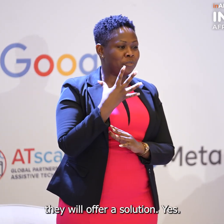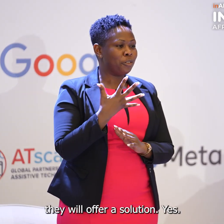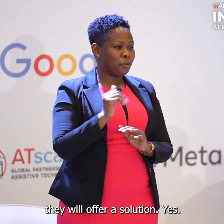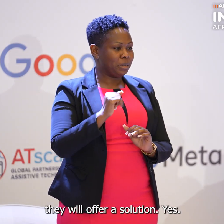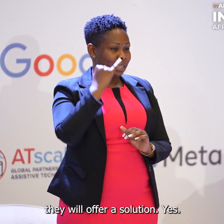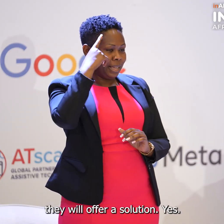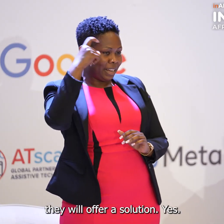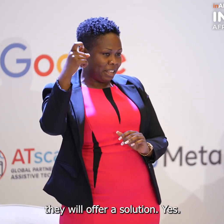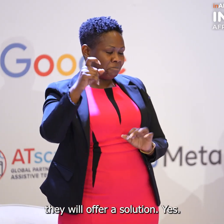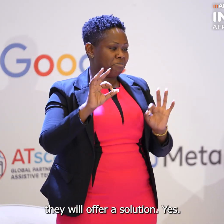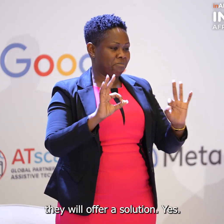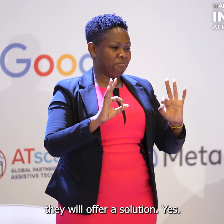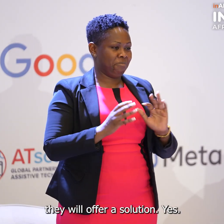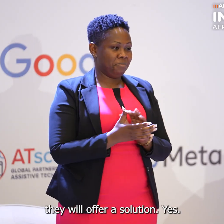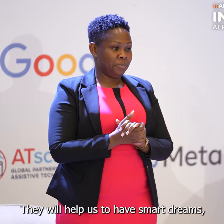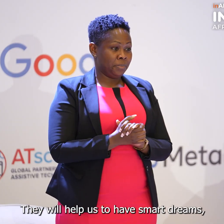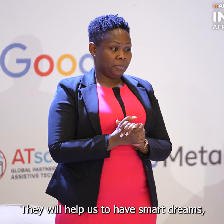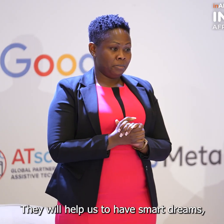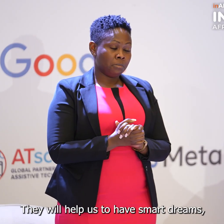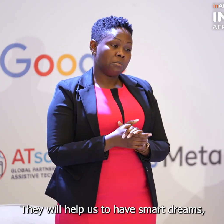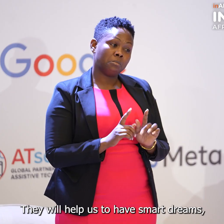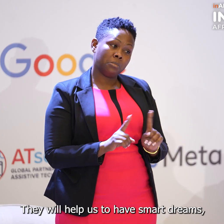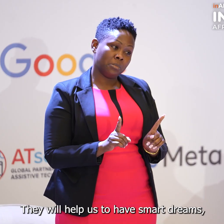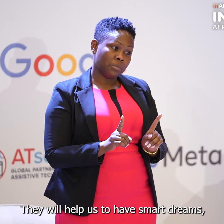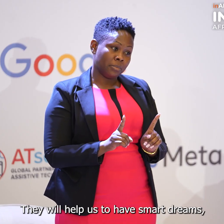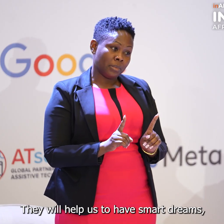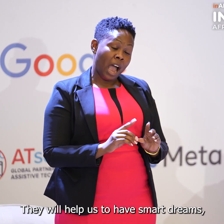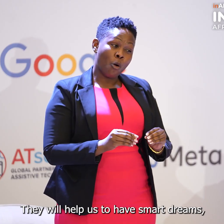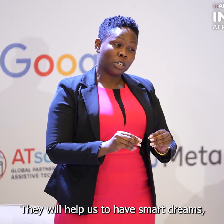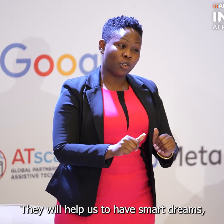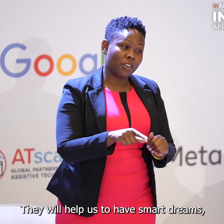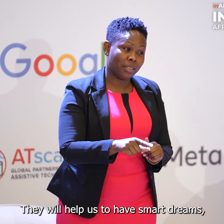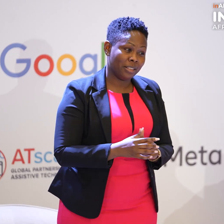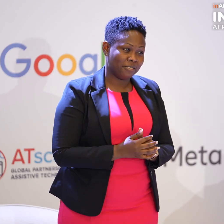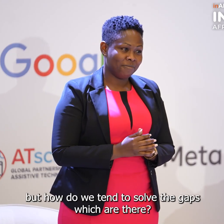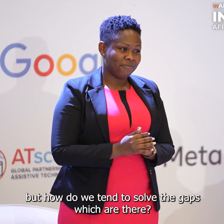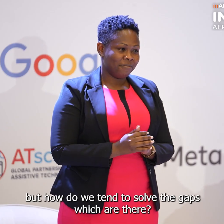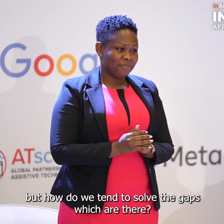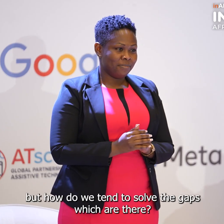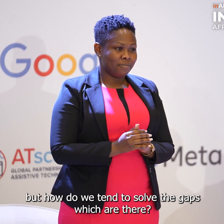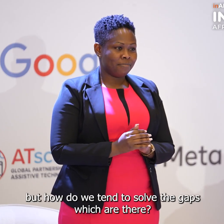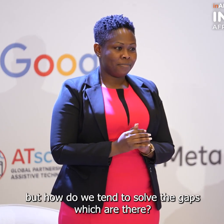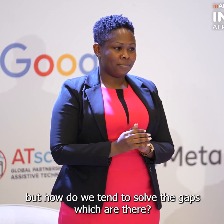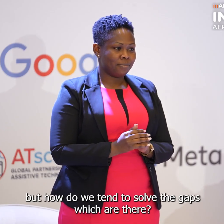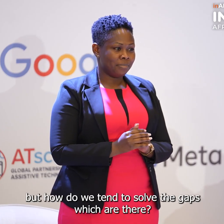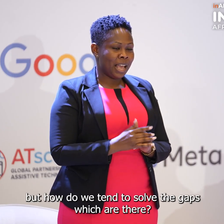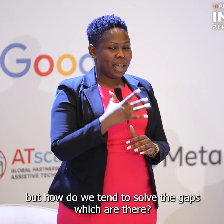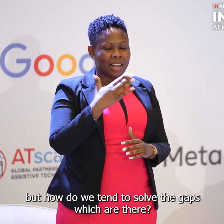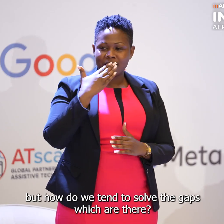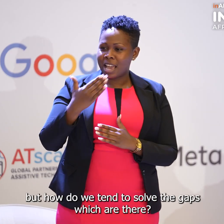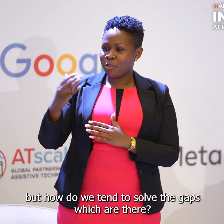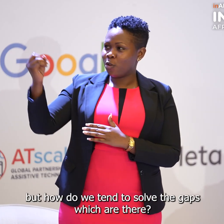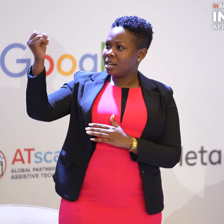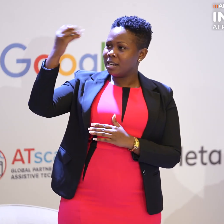they will offer solution, yes. They will help us to have smart dreams. But how do we tend to solve the